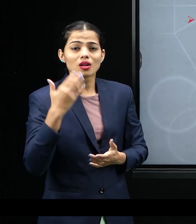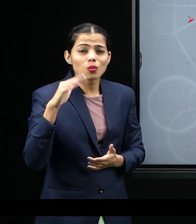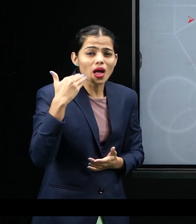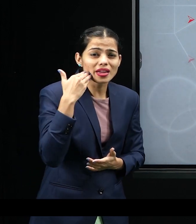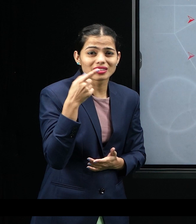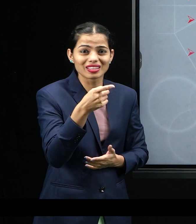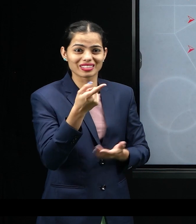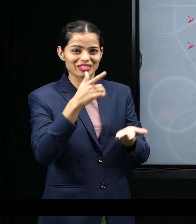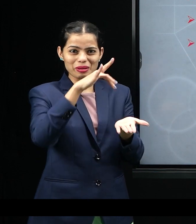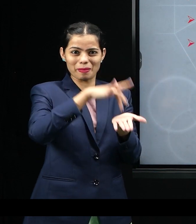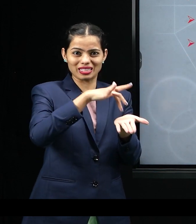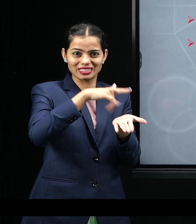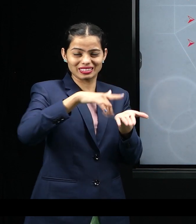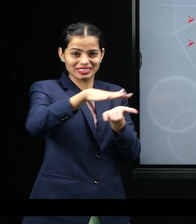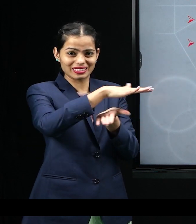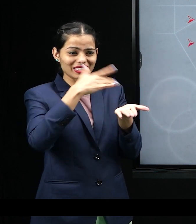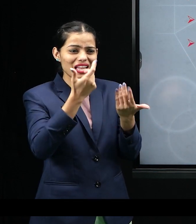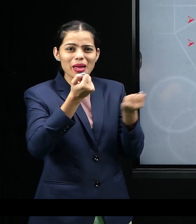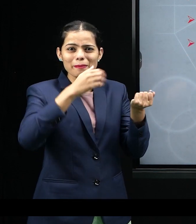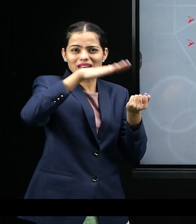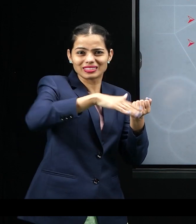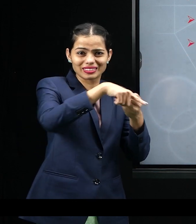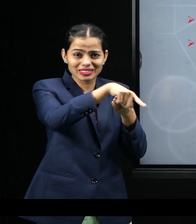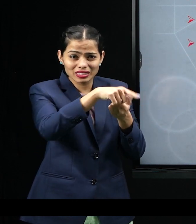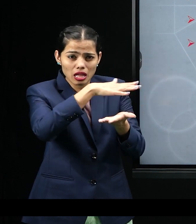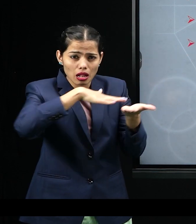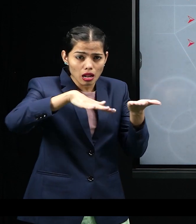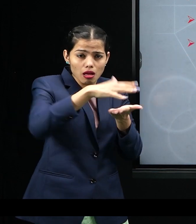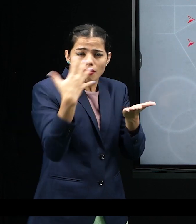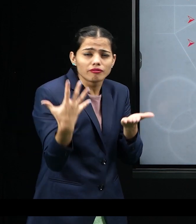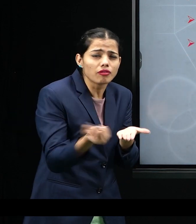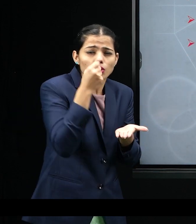When you park a vehicle, do you get a token? What is its purpose?